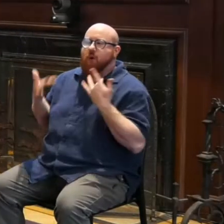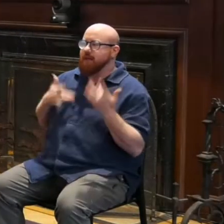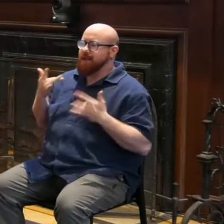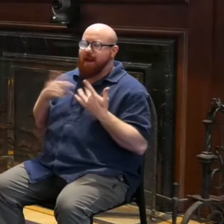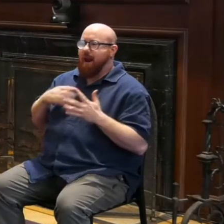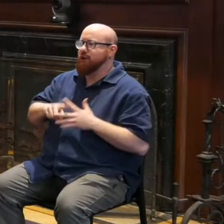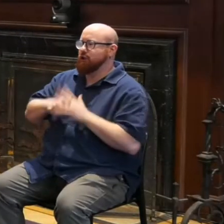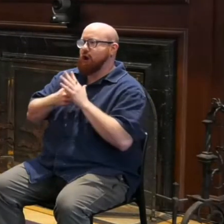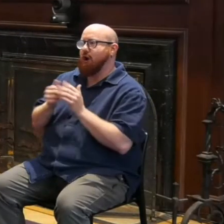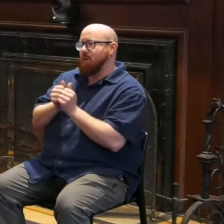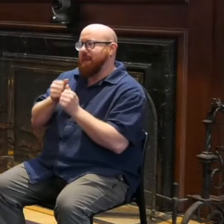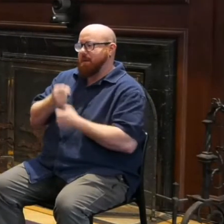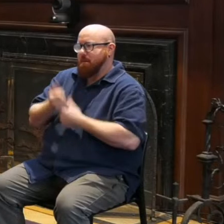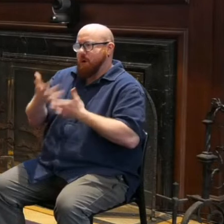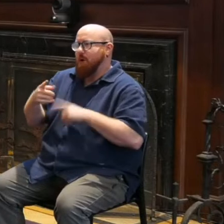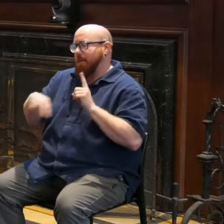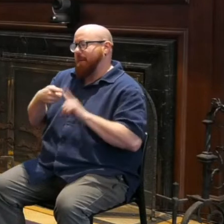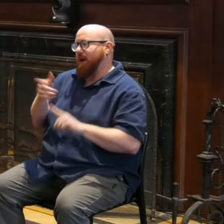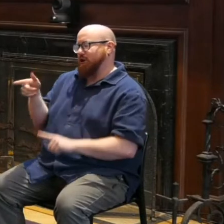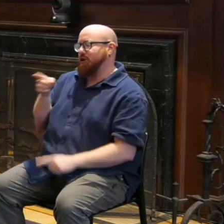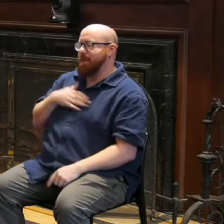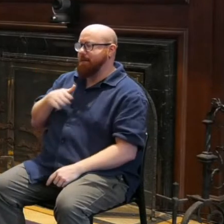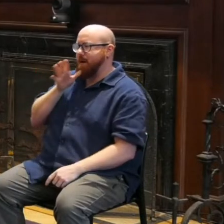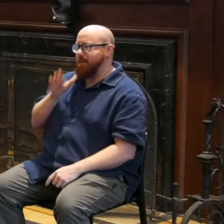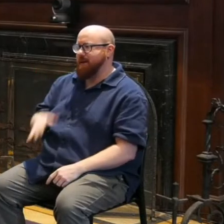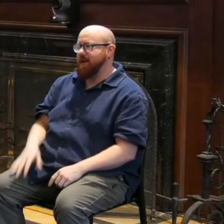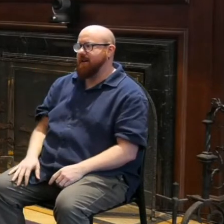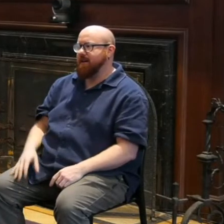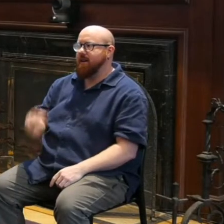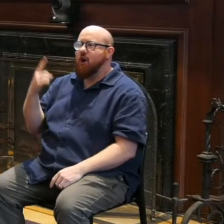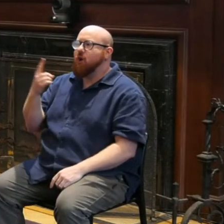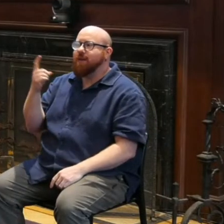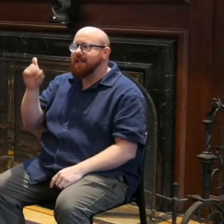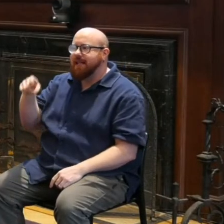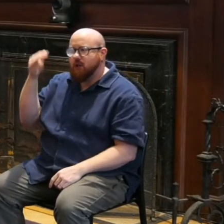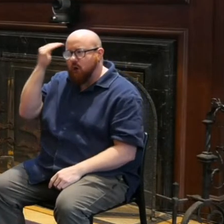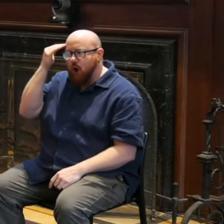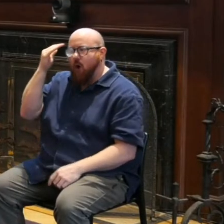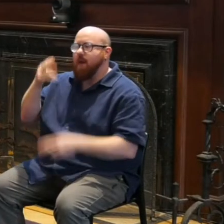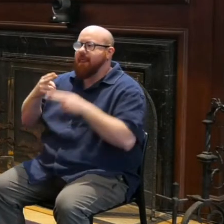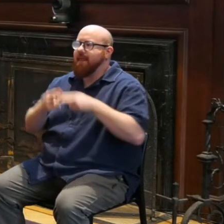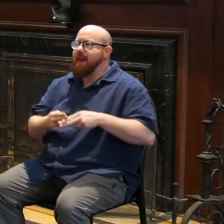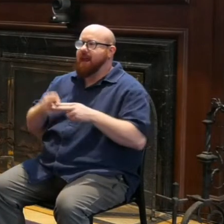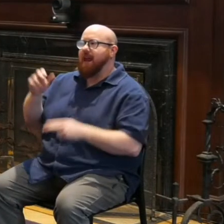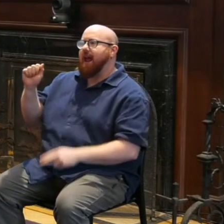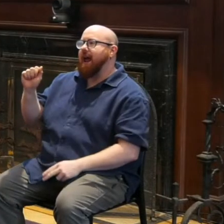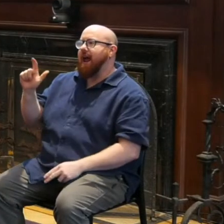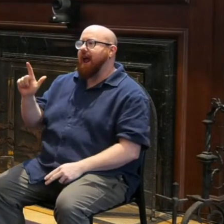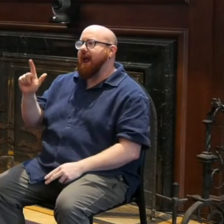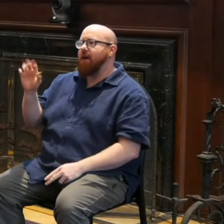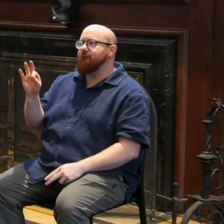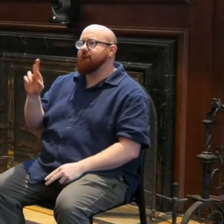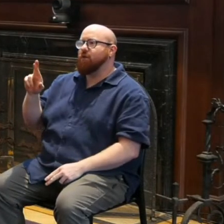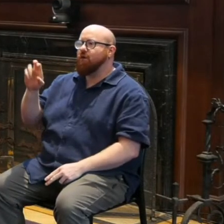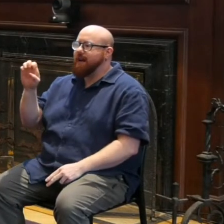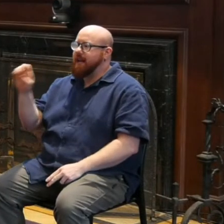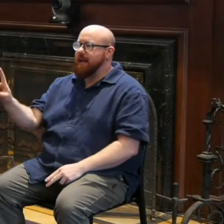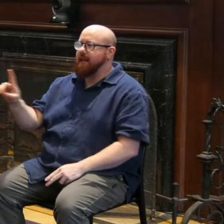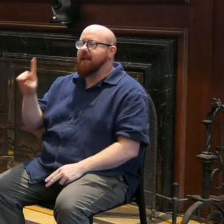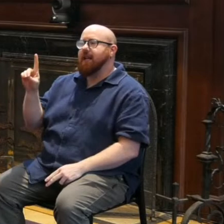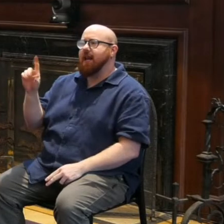reading with a poem about her. And all you need to know here is the name Alfred Dunner. Does anyone know that name? He was a